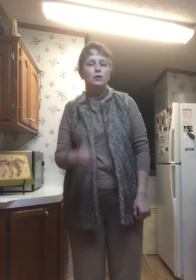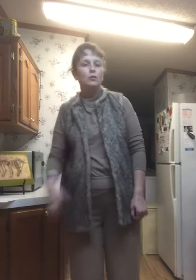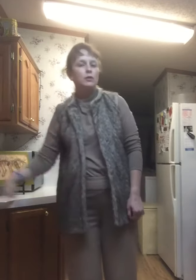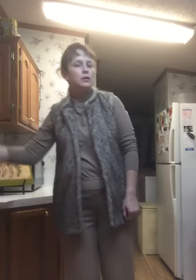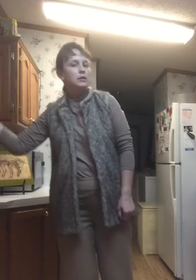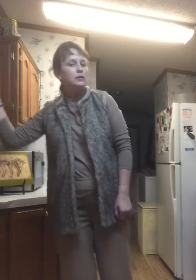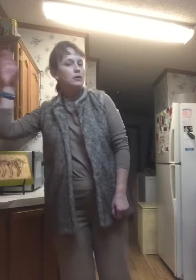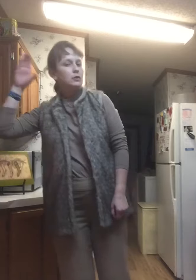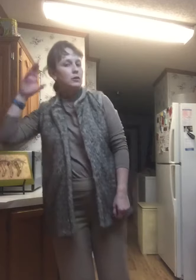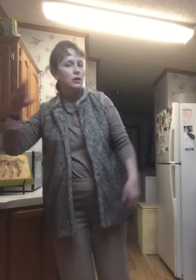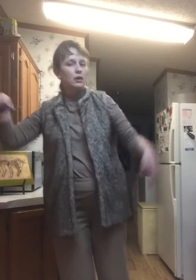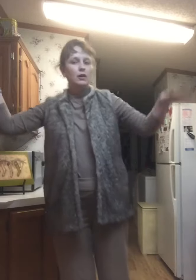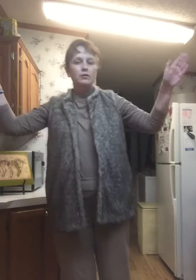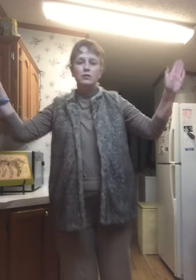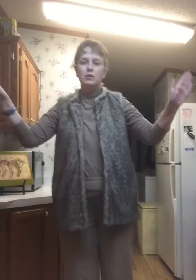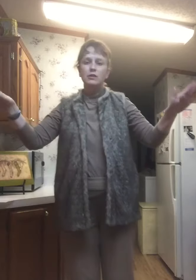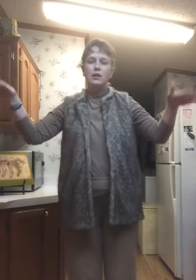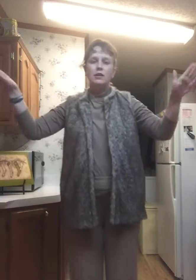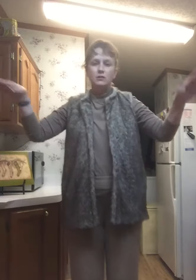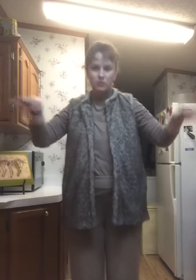oh, here the angel